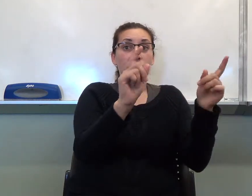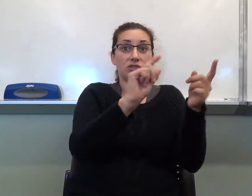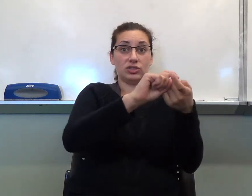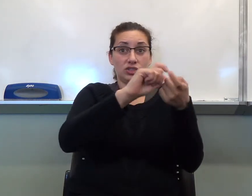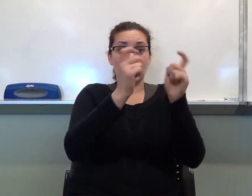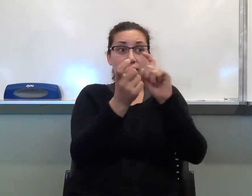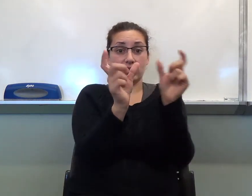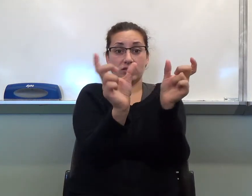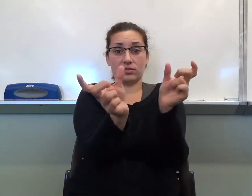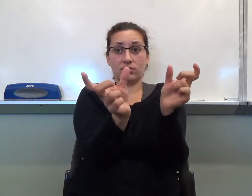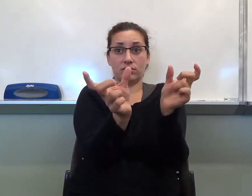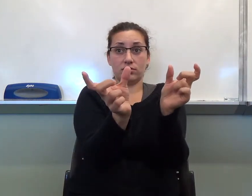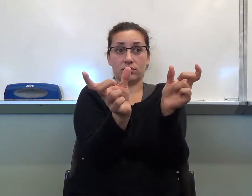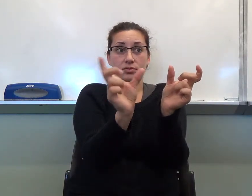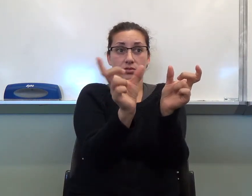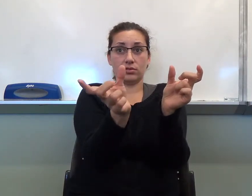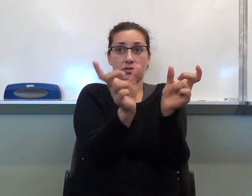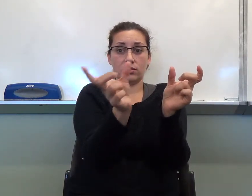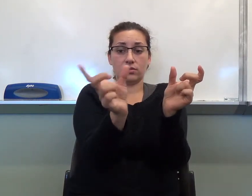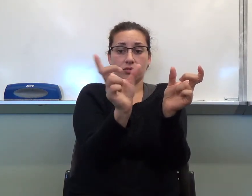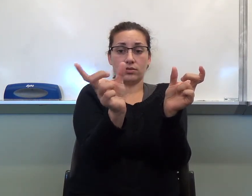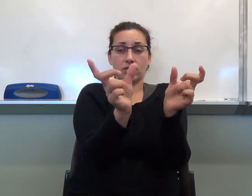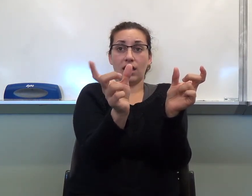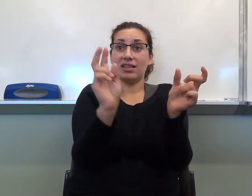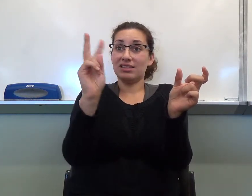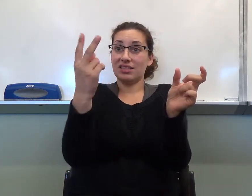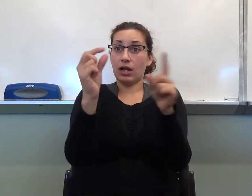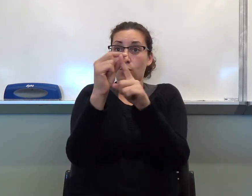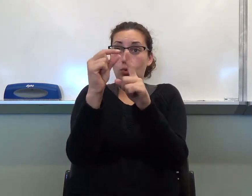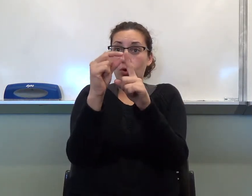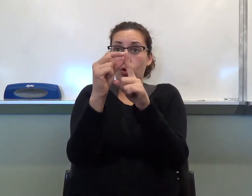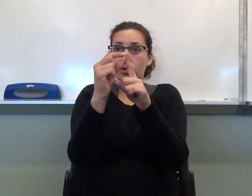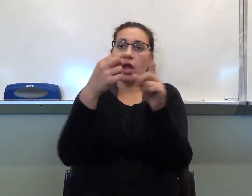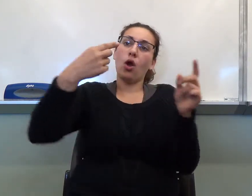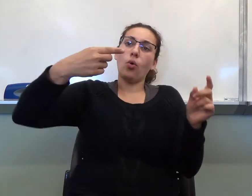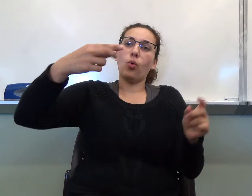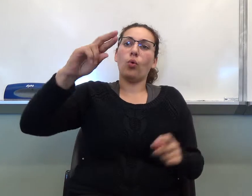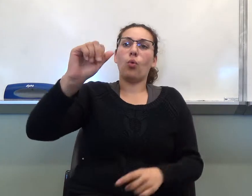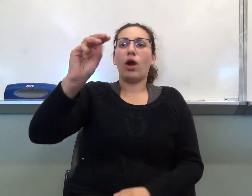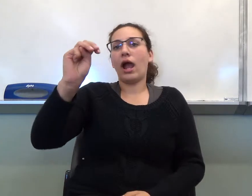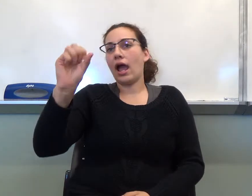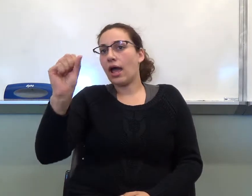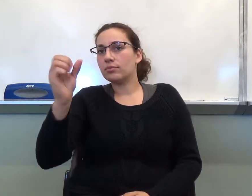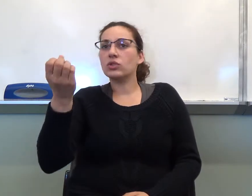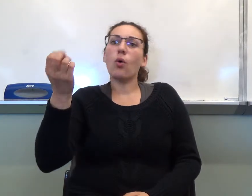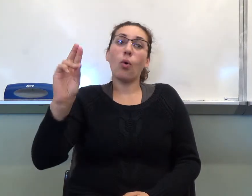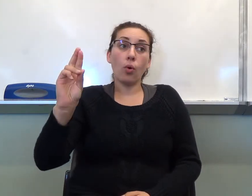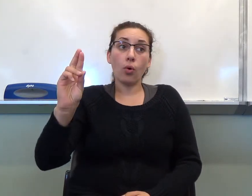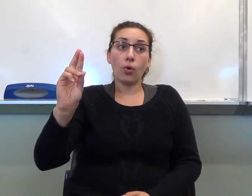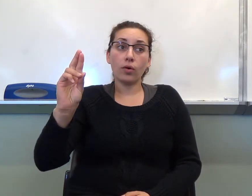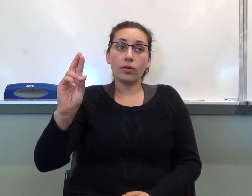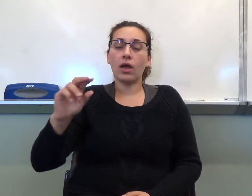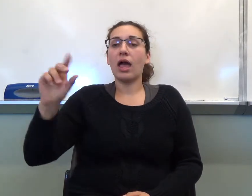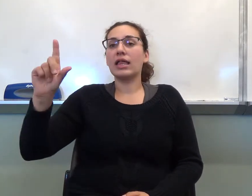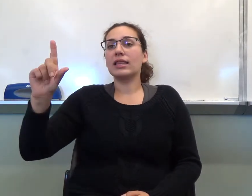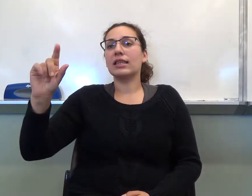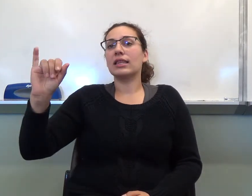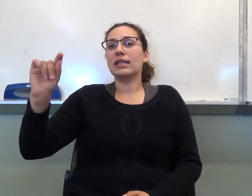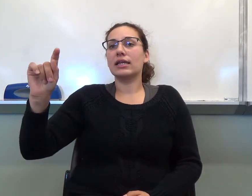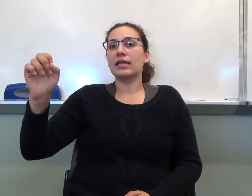about meters now, the unit's going to be grams or liter. This is